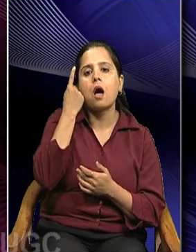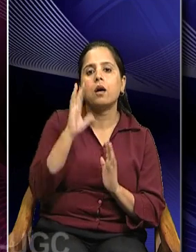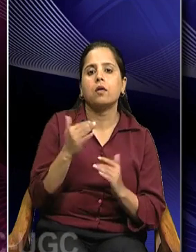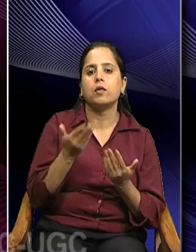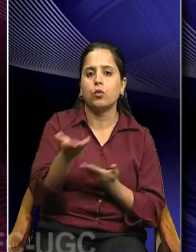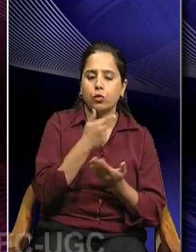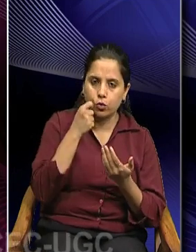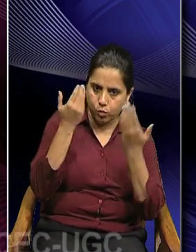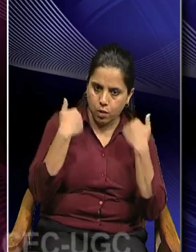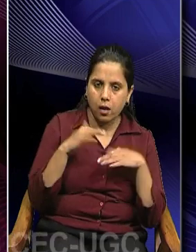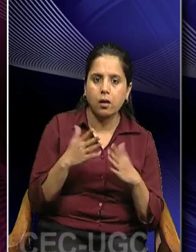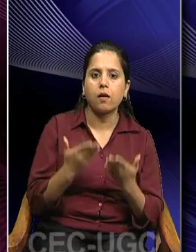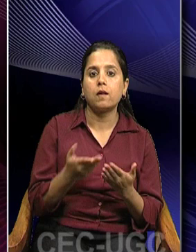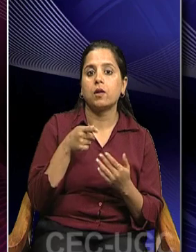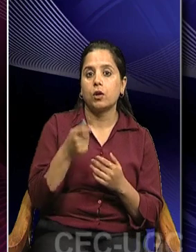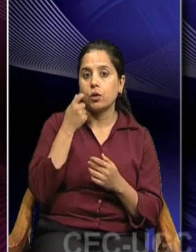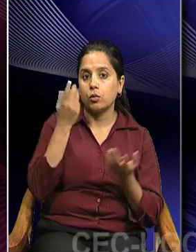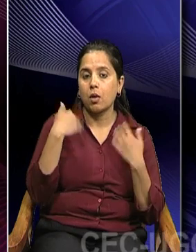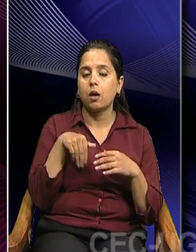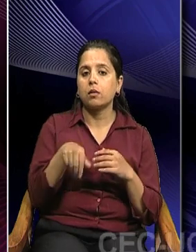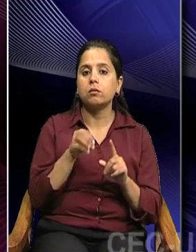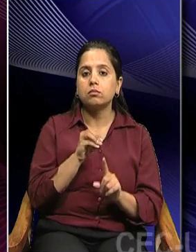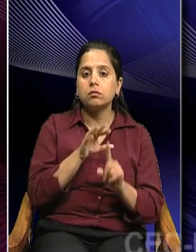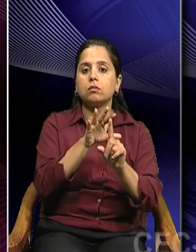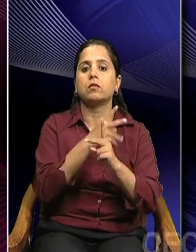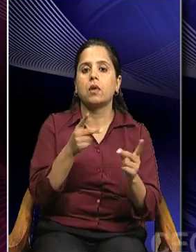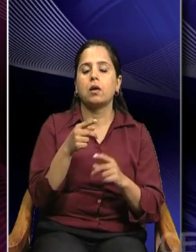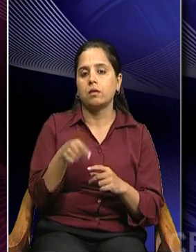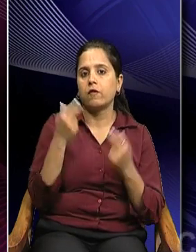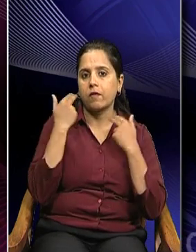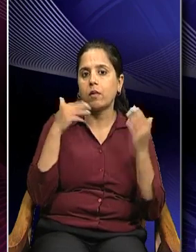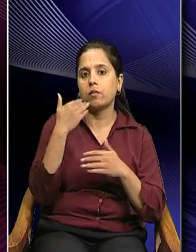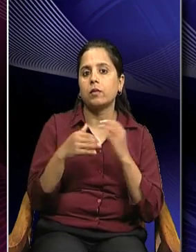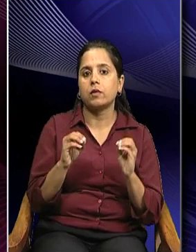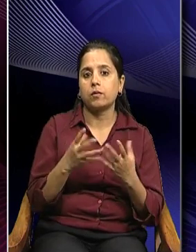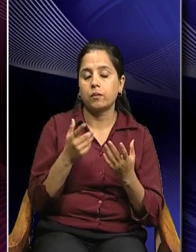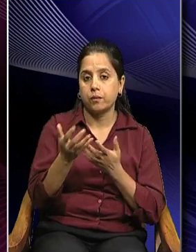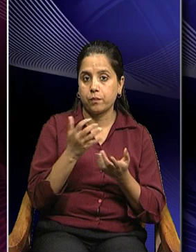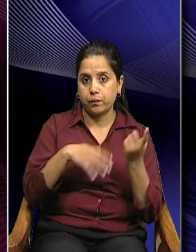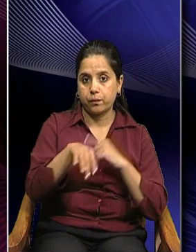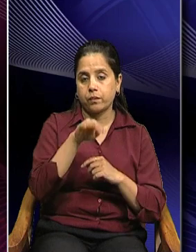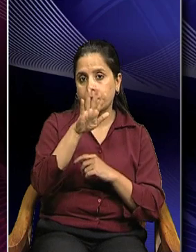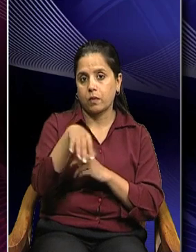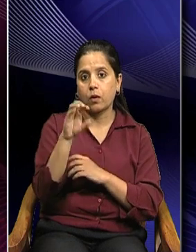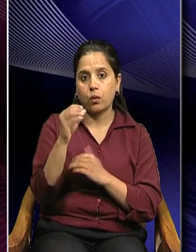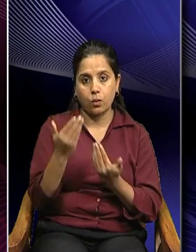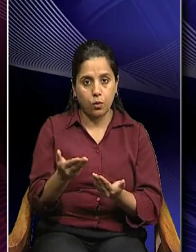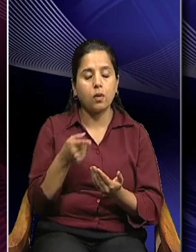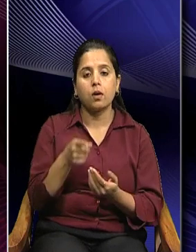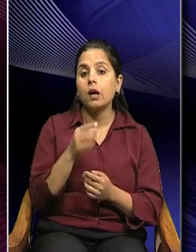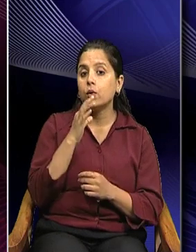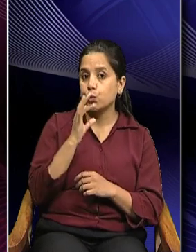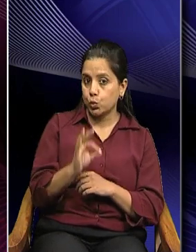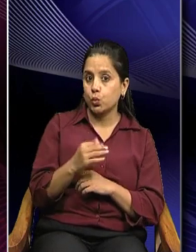all are human beings, so that humanistic approach got prominence. Wherein in marketing 5.0 we